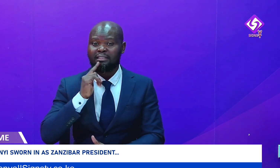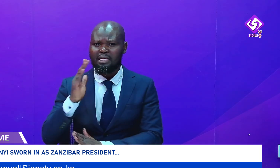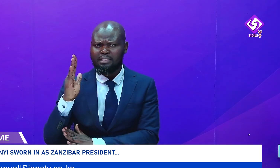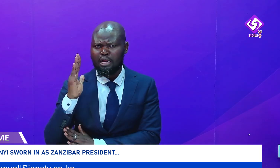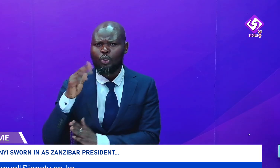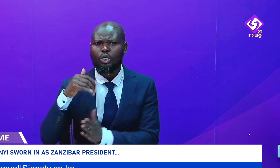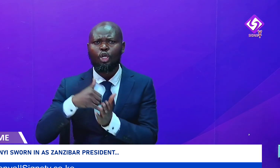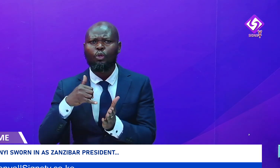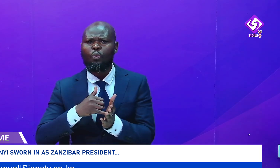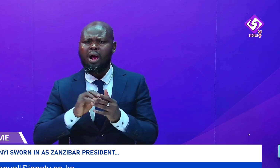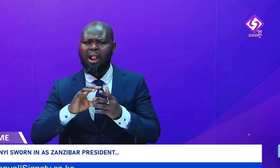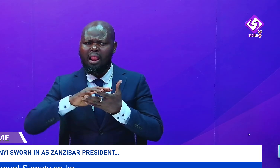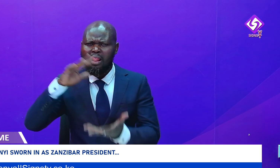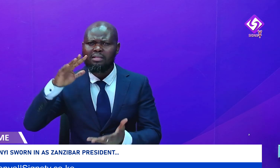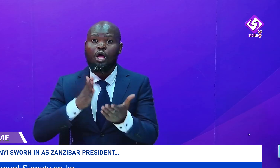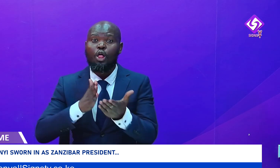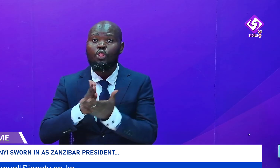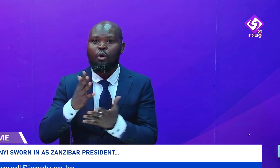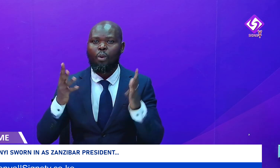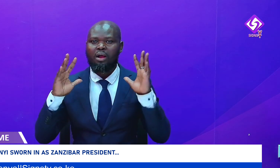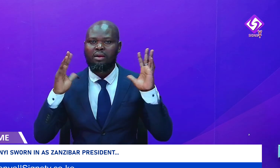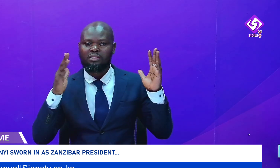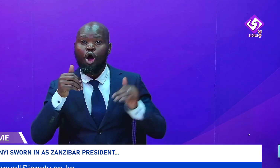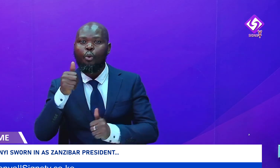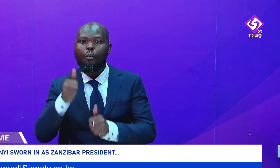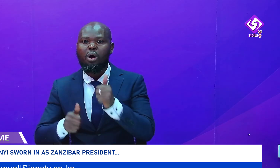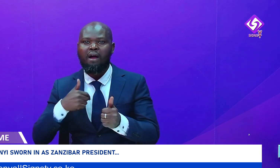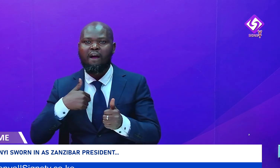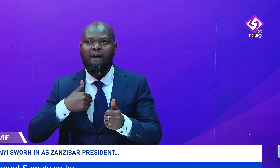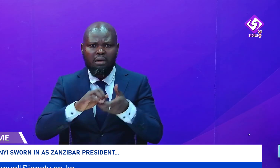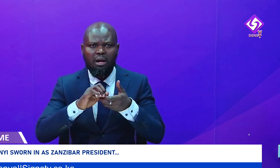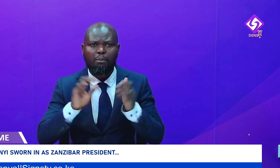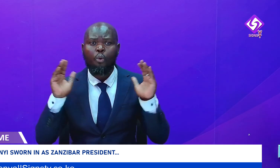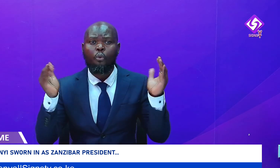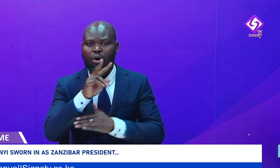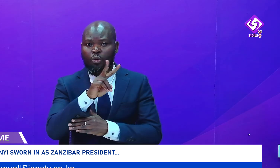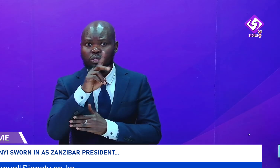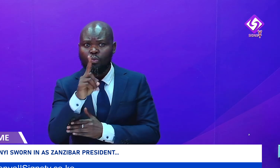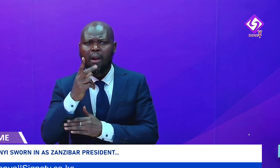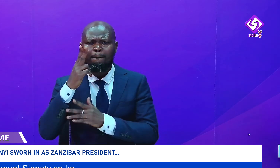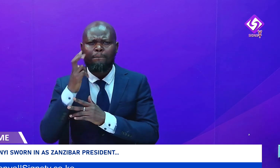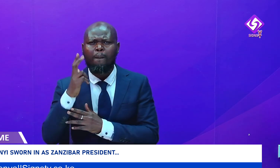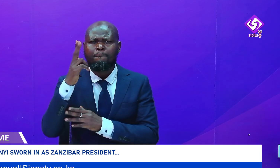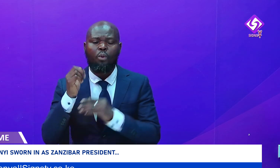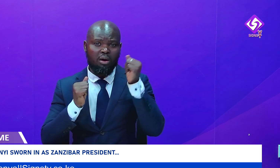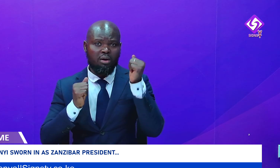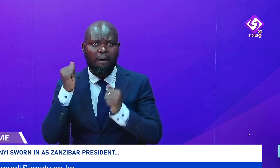Security was tight throughout the ceremony, which featured a 21-gun salute,